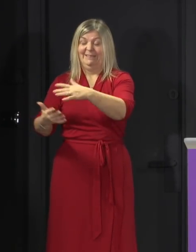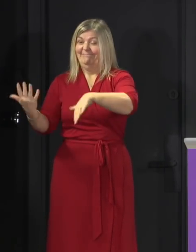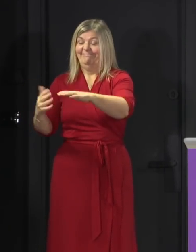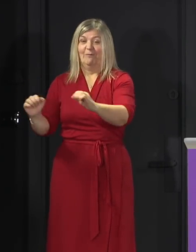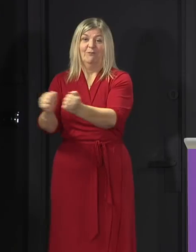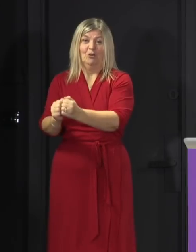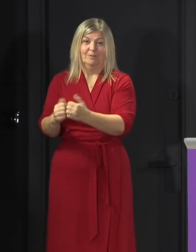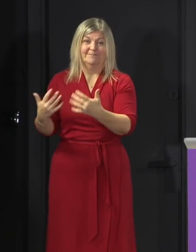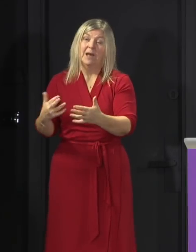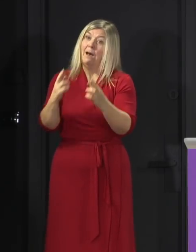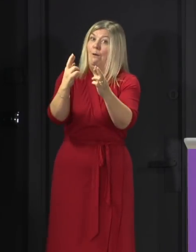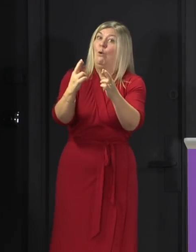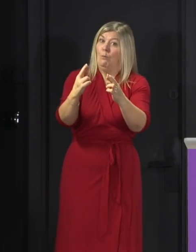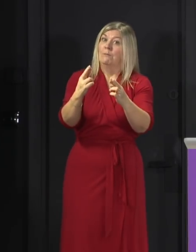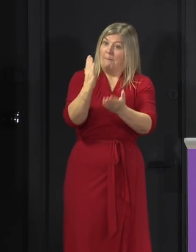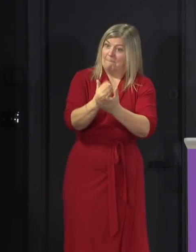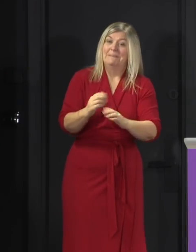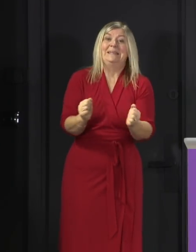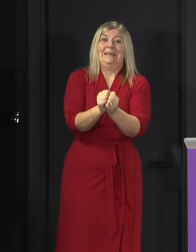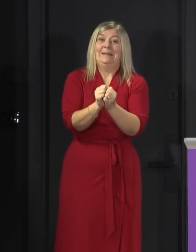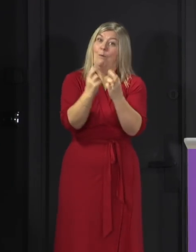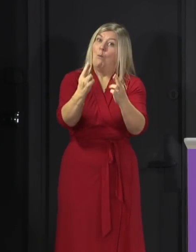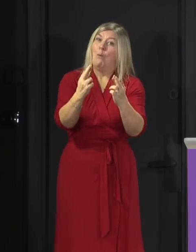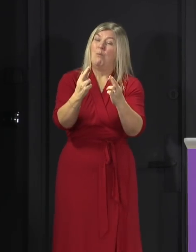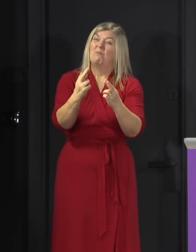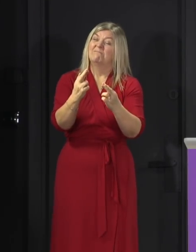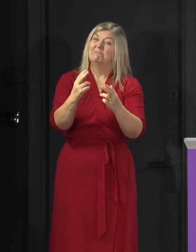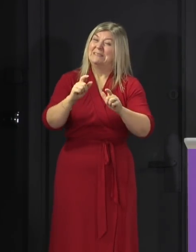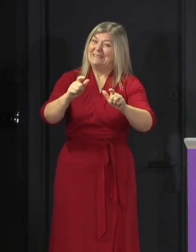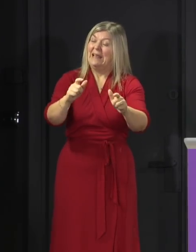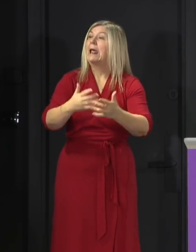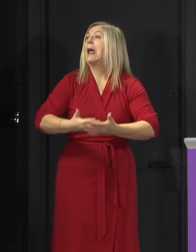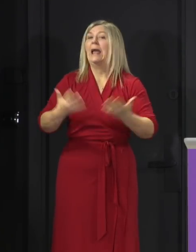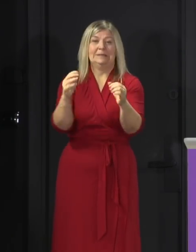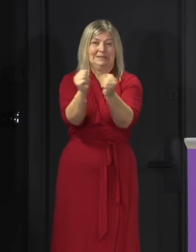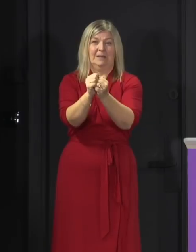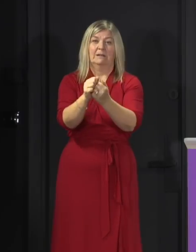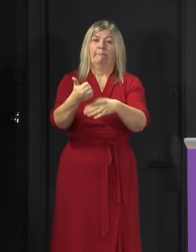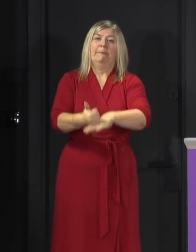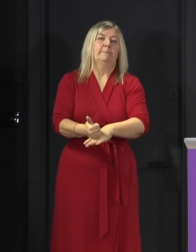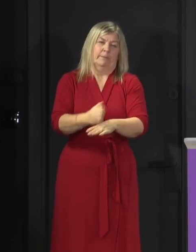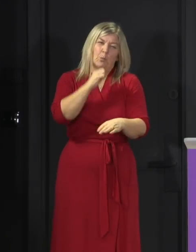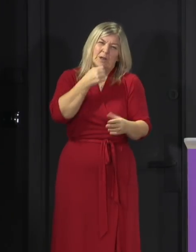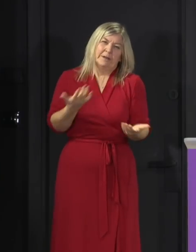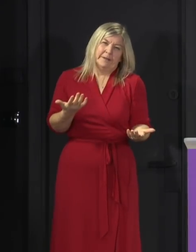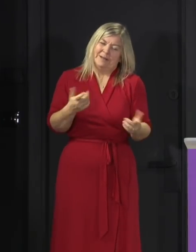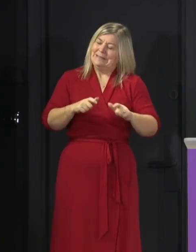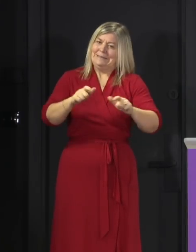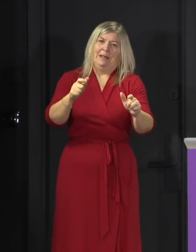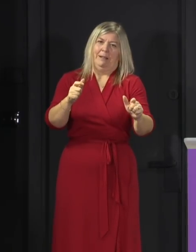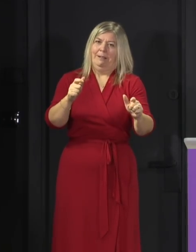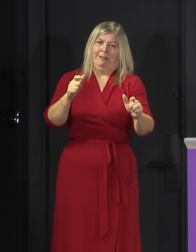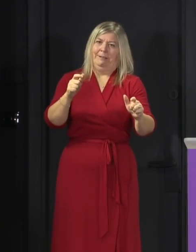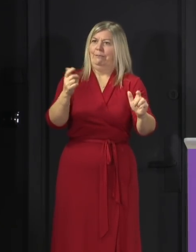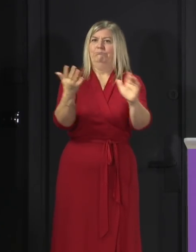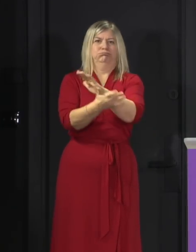I hope we do get a deal. I think any deal at the moment is going to be very minimalist, and therefore there will still be disruption and an